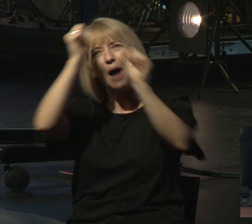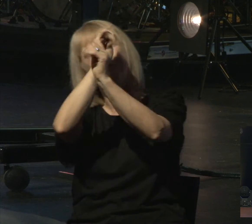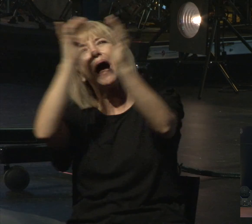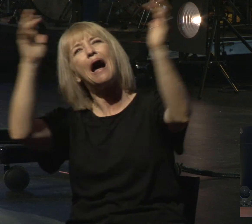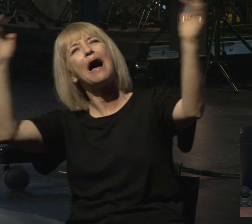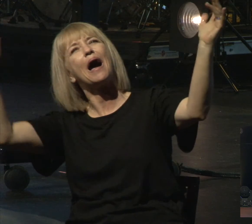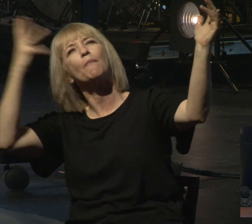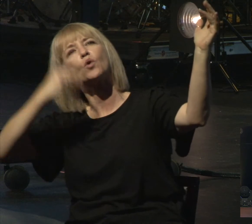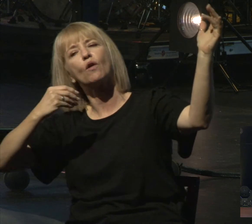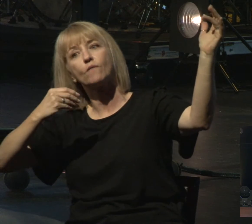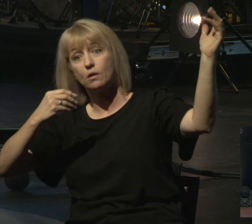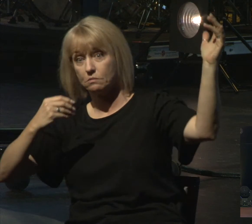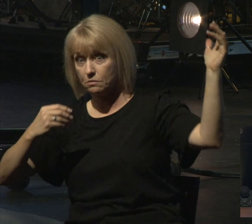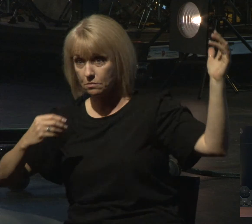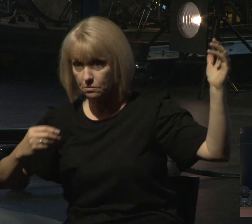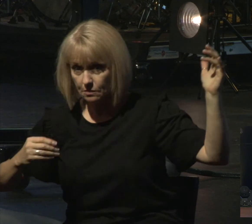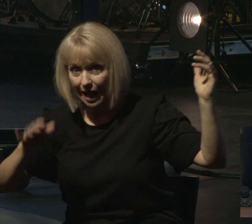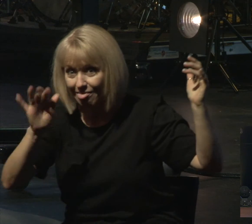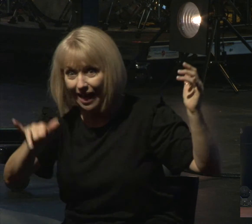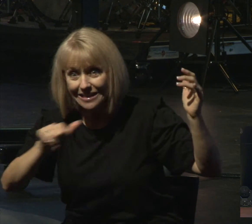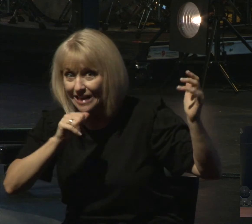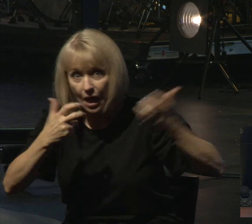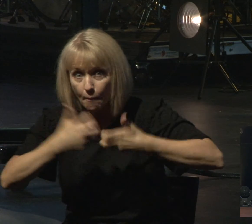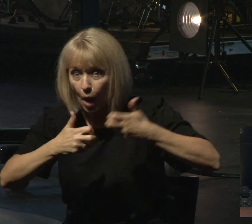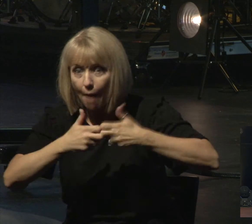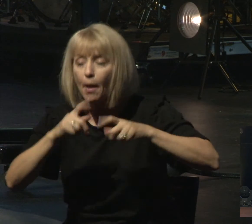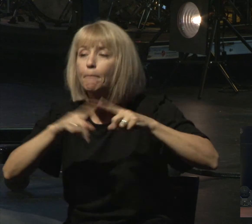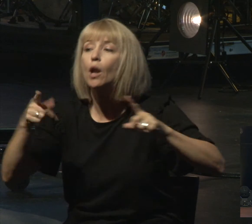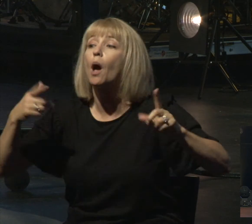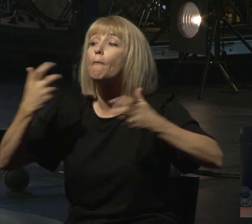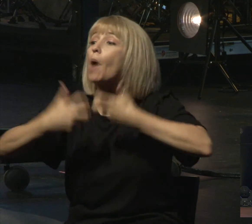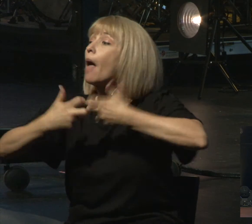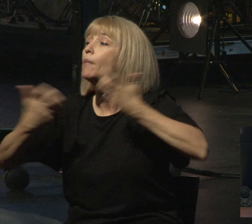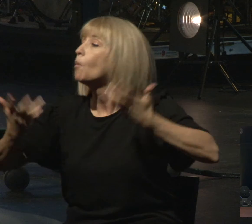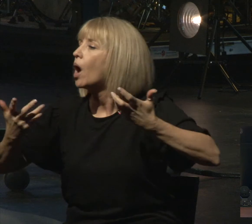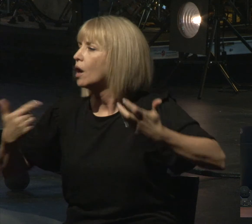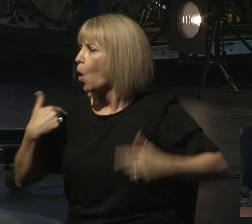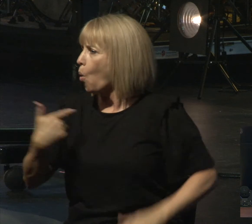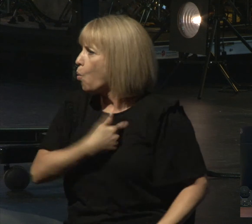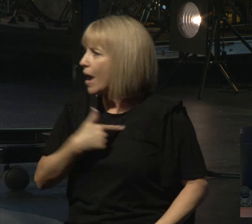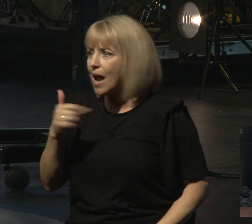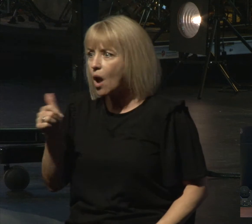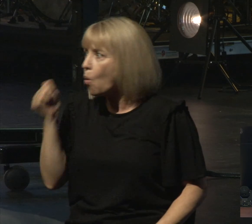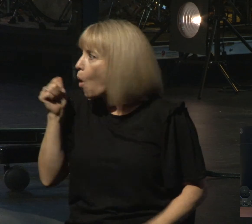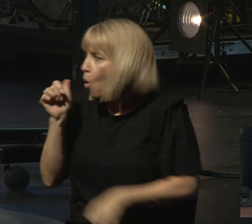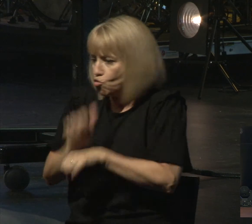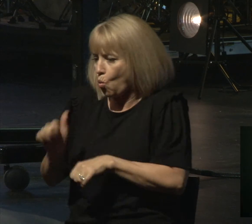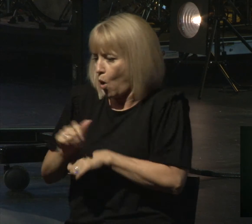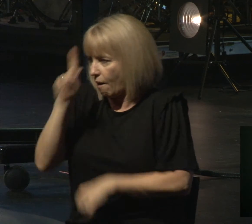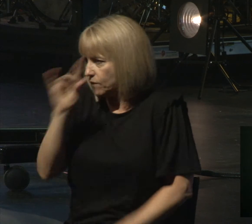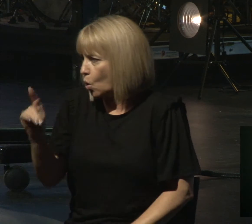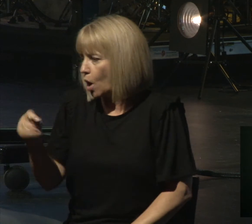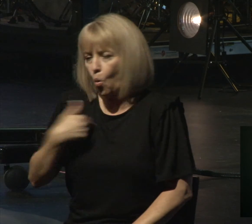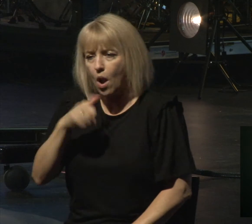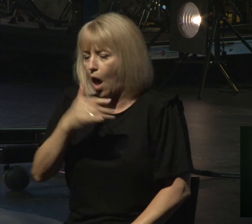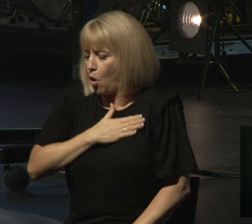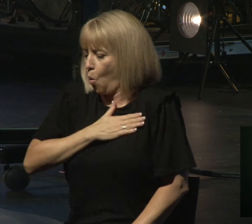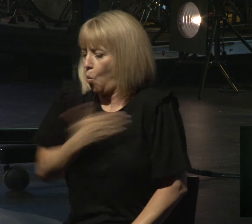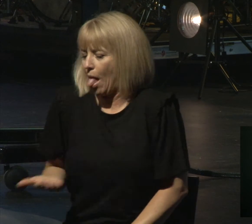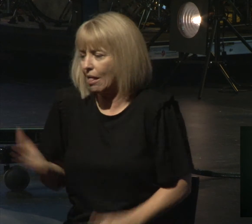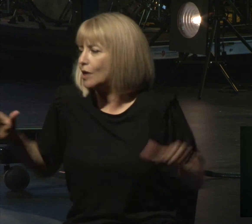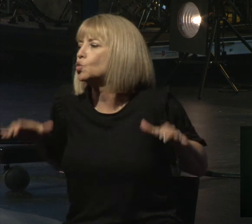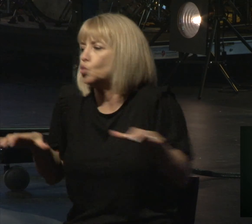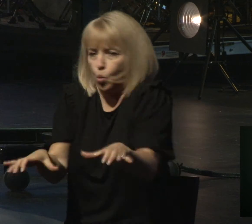is? We see the vision, we just don't have the resolve. We haven't counted the cost and determined that